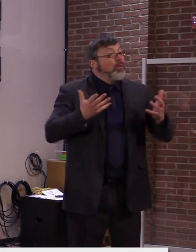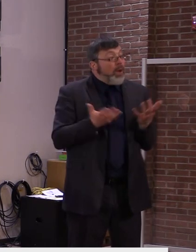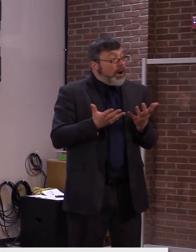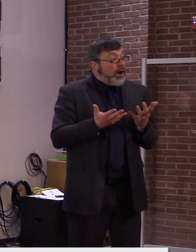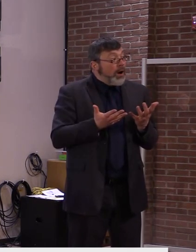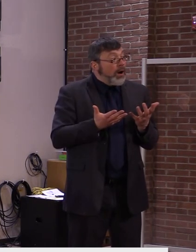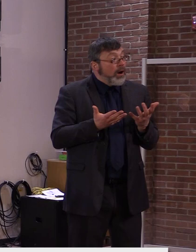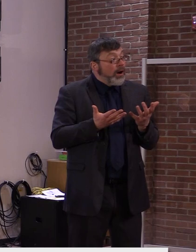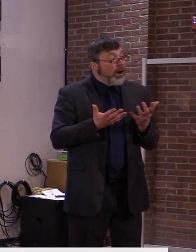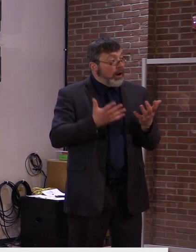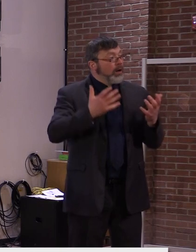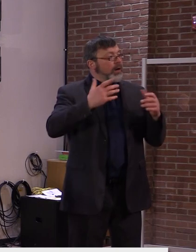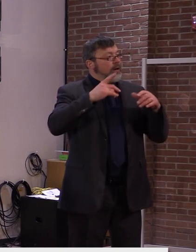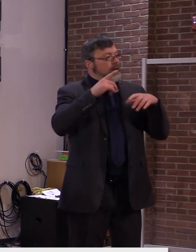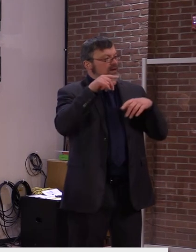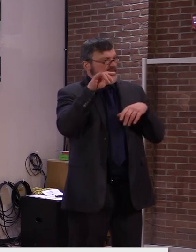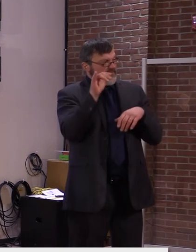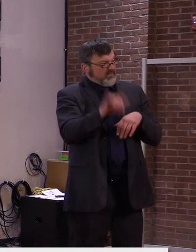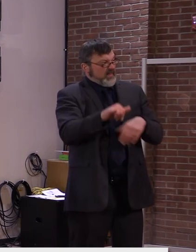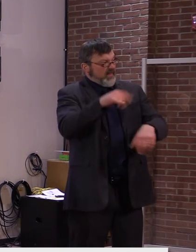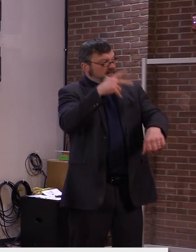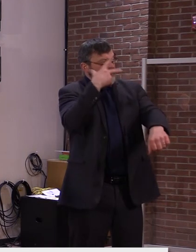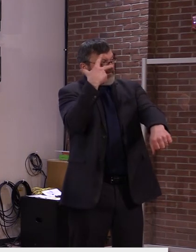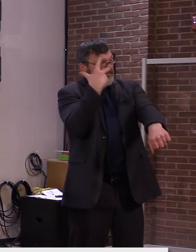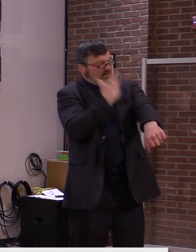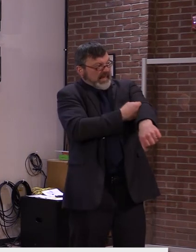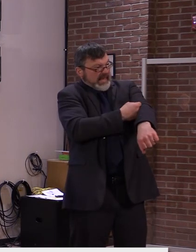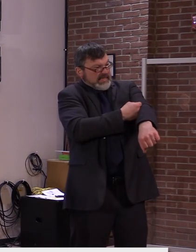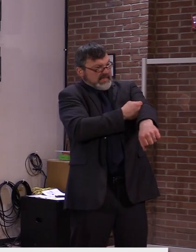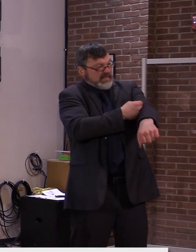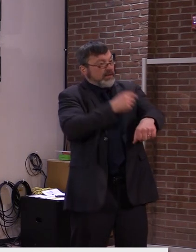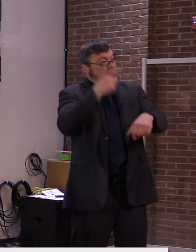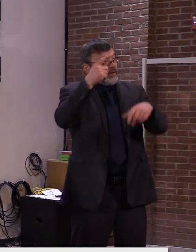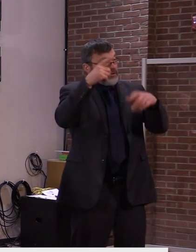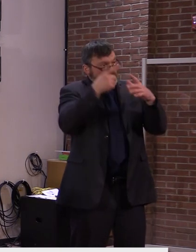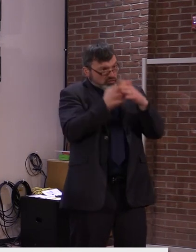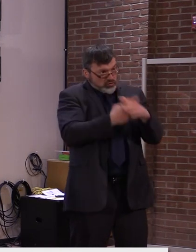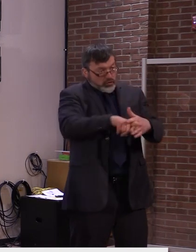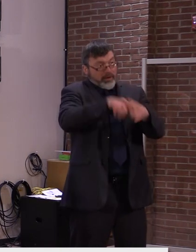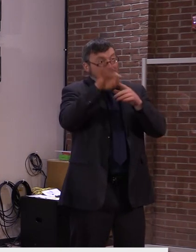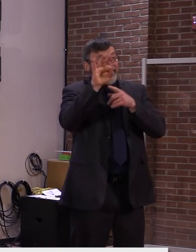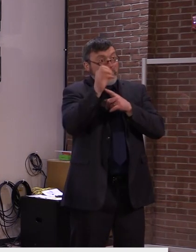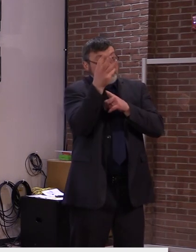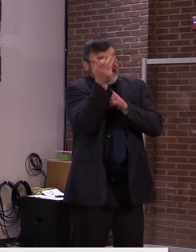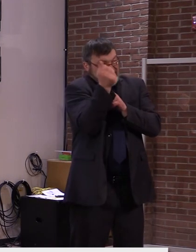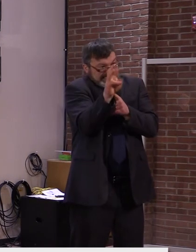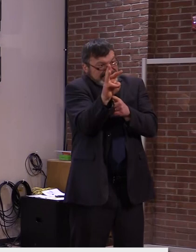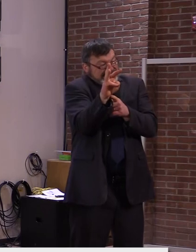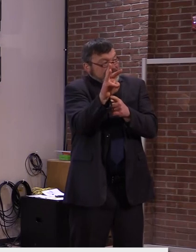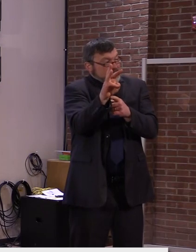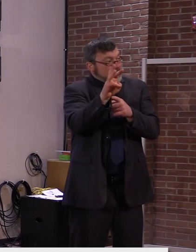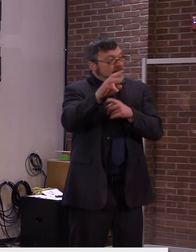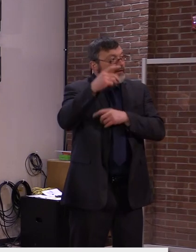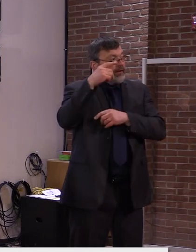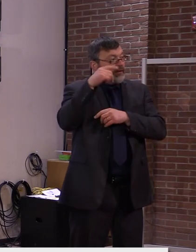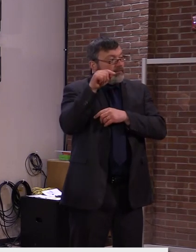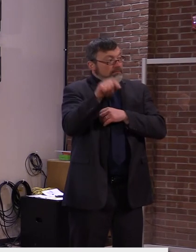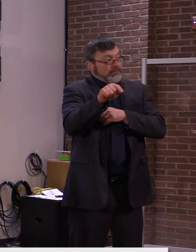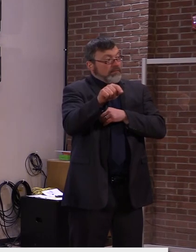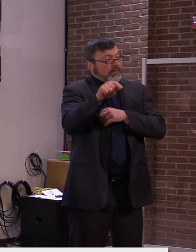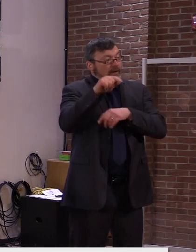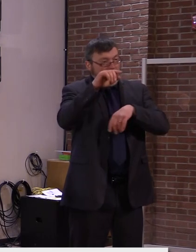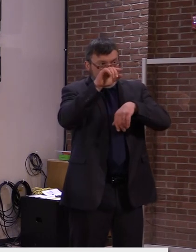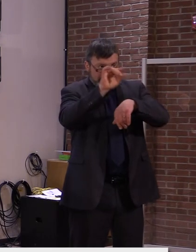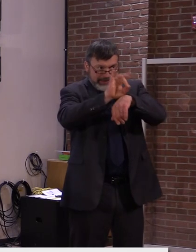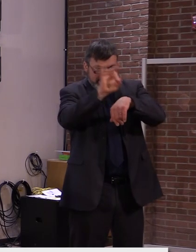will be asked your name, birth date, address, phone number, and email, if you have one. You will be asked to verify your residency